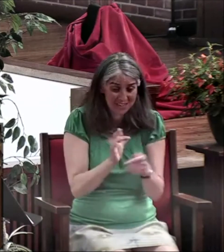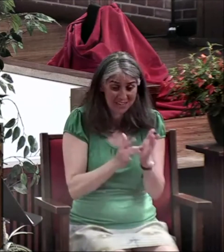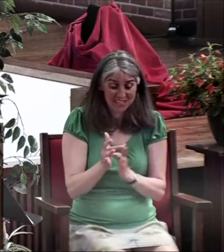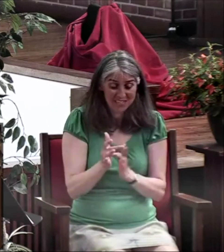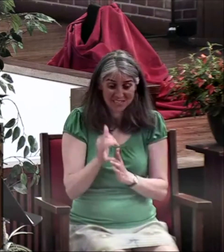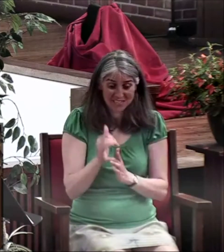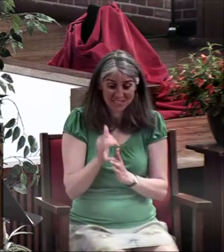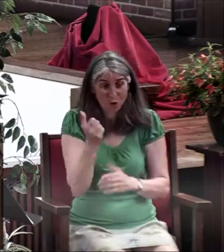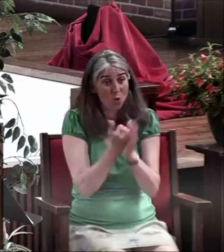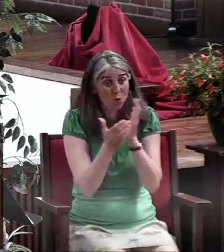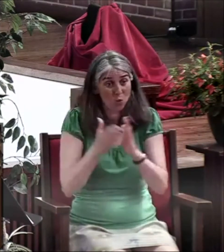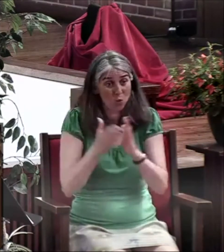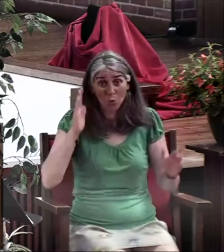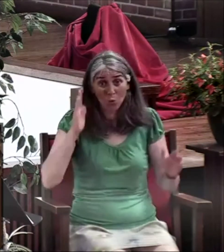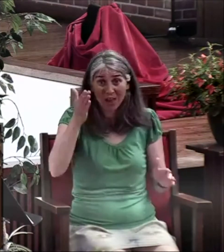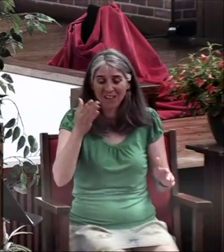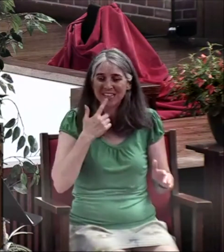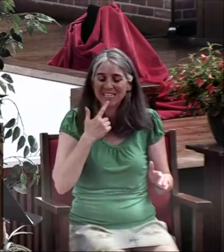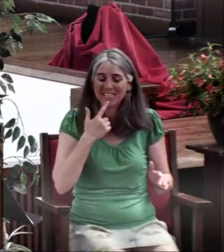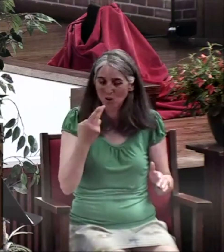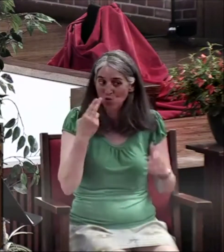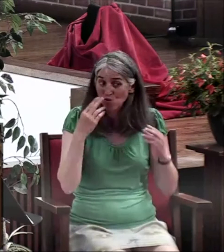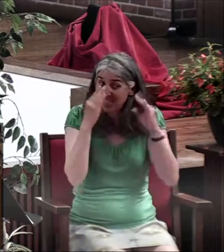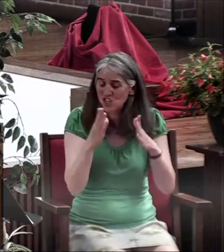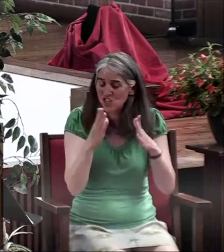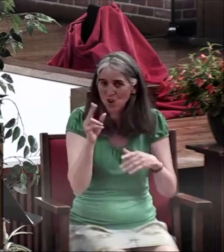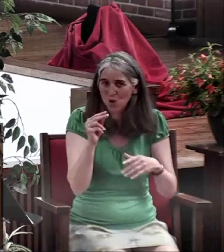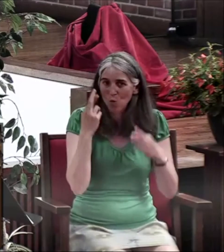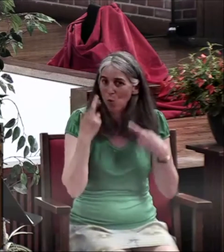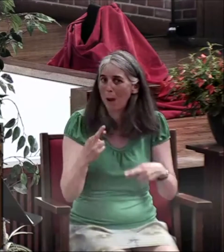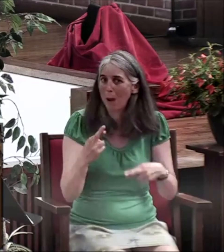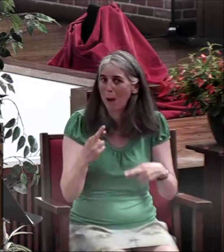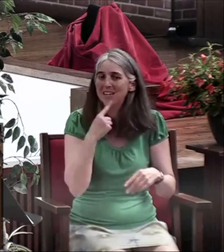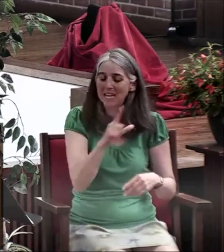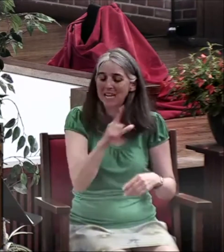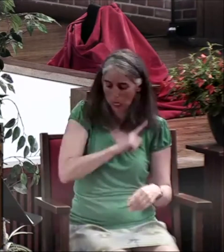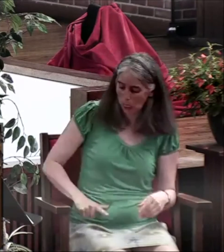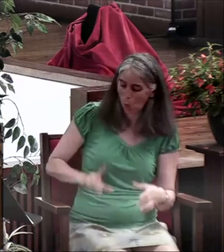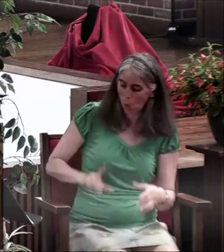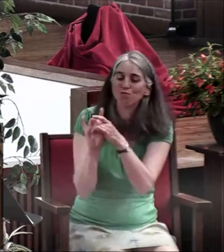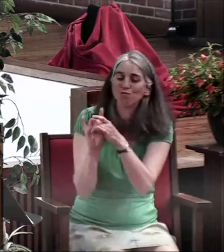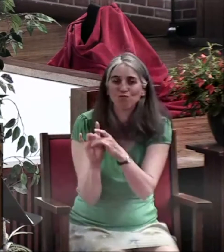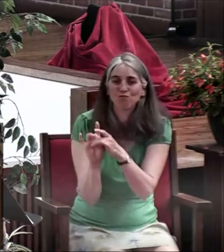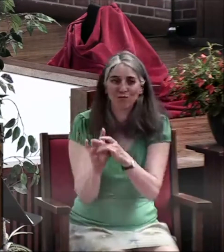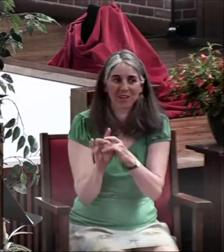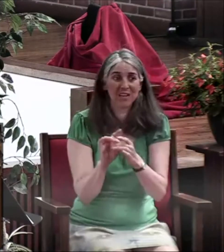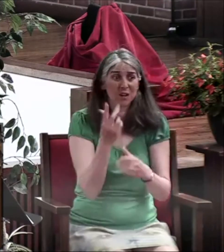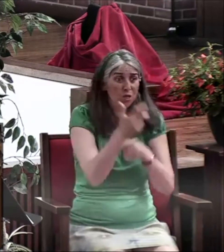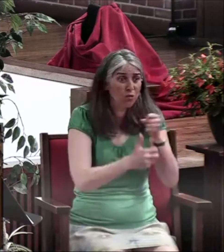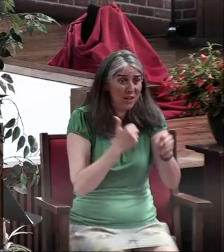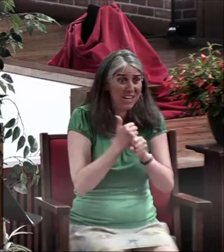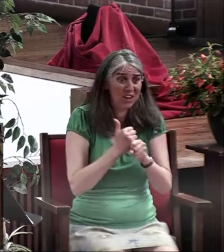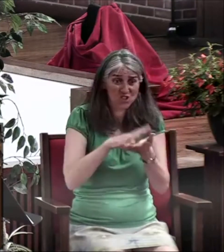they are addressing him as Lord. And so it's taken them 3 years for them to start connecting the dots to say, oh, this